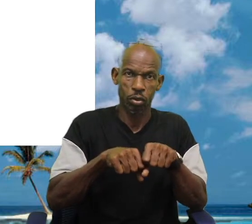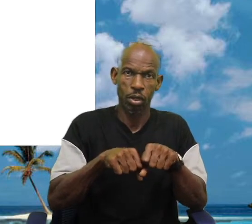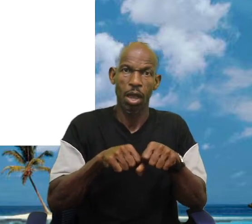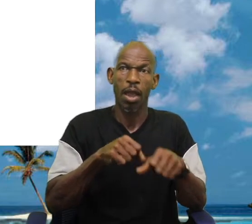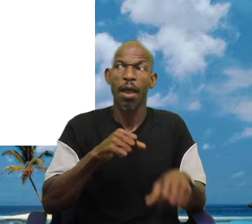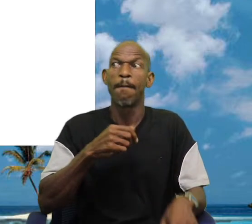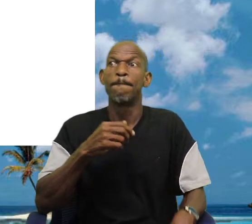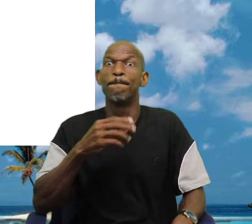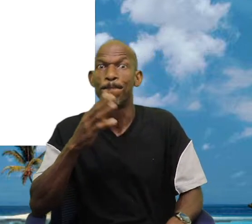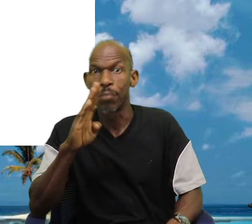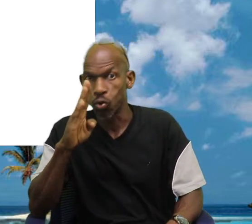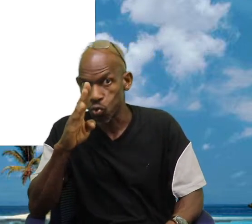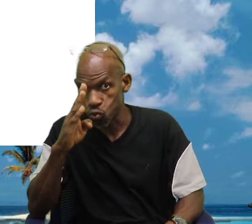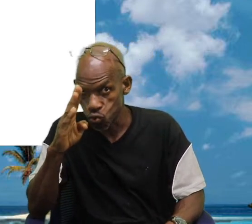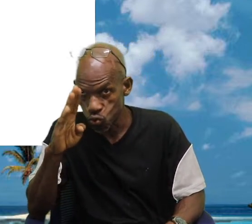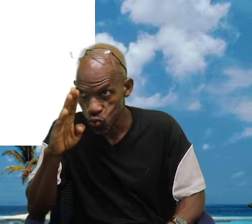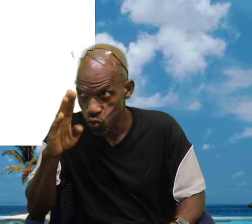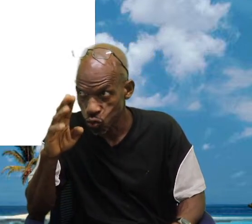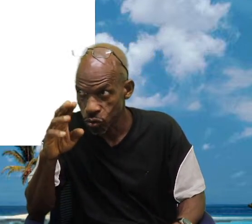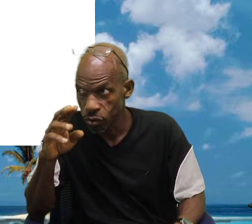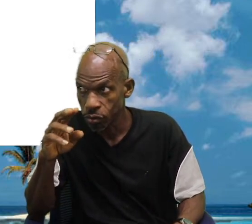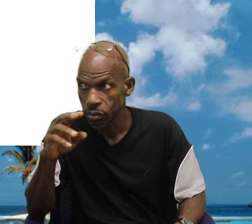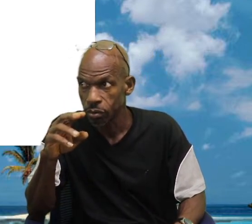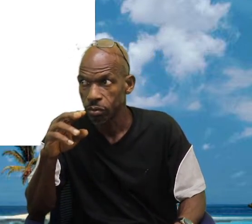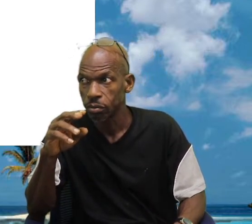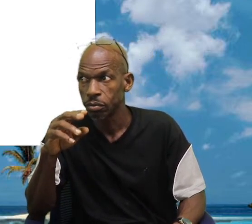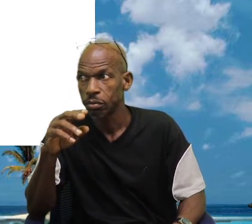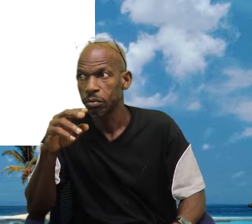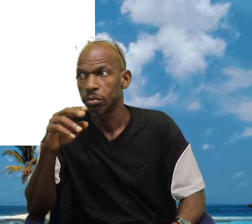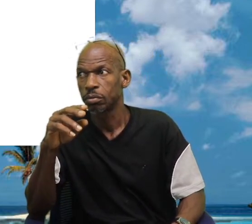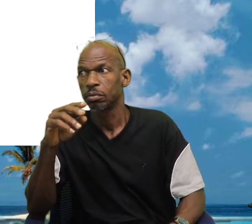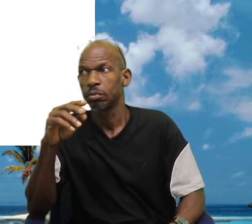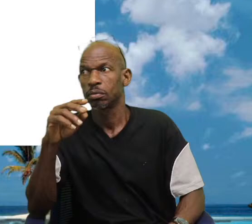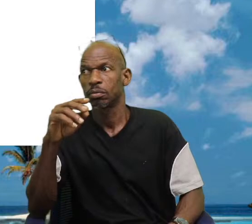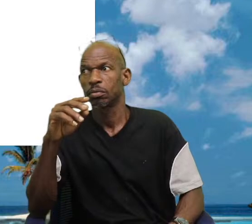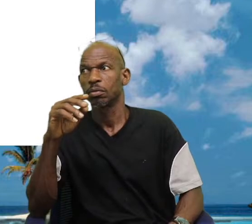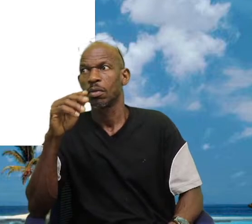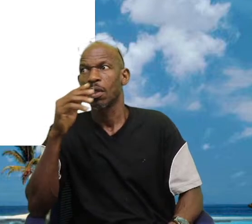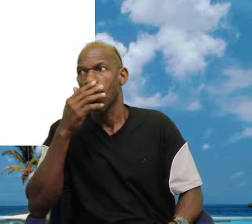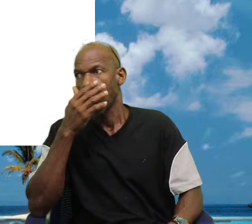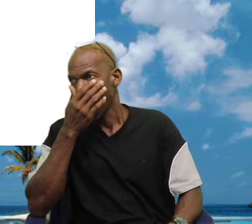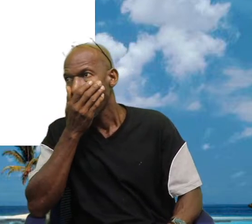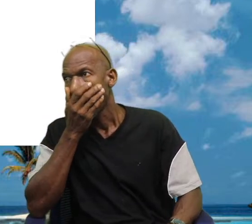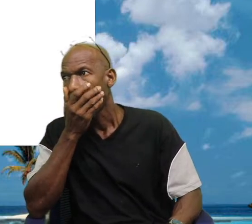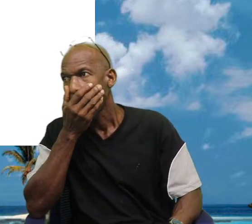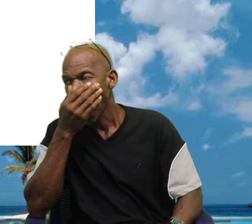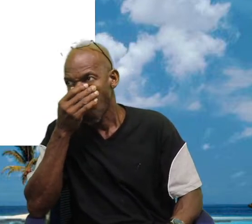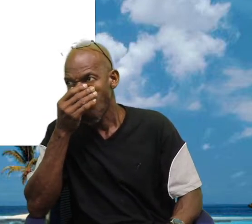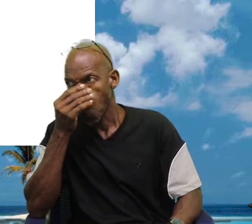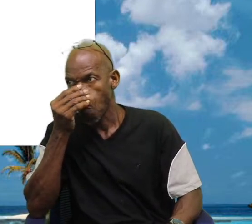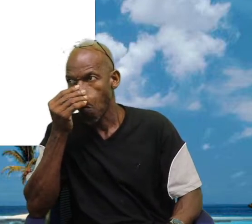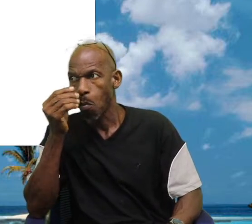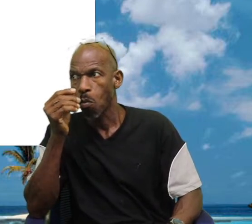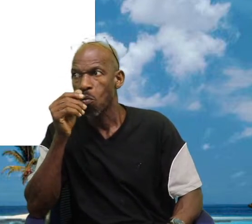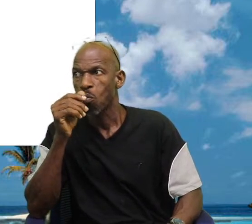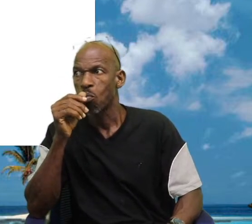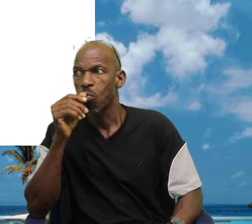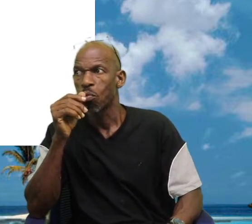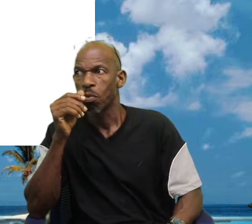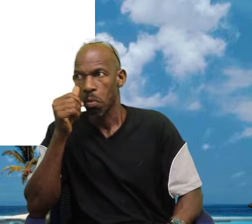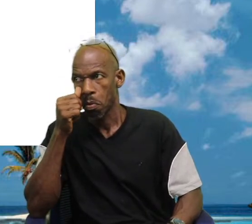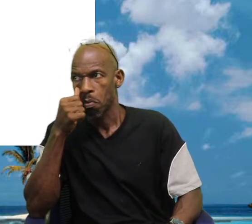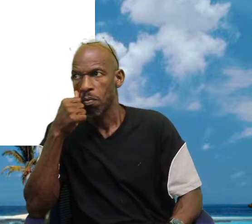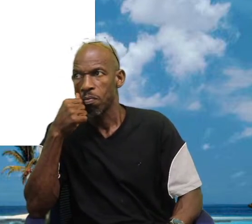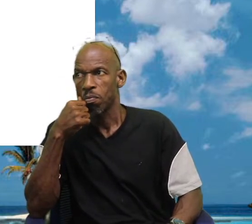shoes is blue, because I draw it blue already, right? So it's a blue shoes. I can't color it as how you will color it, and so